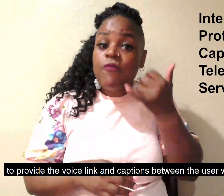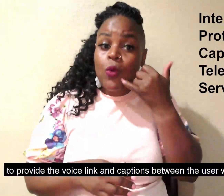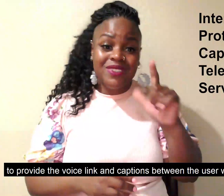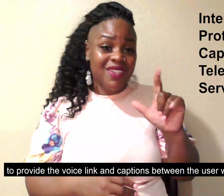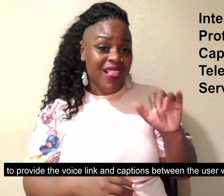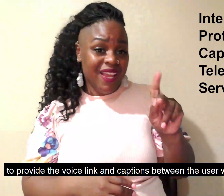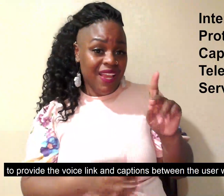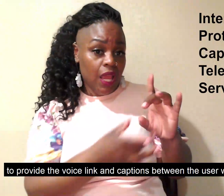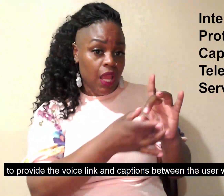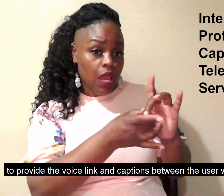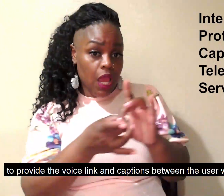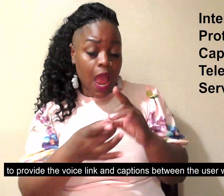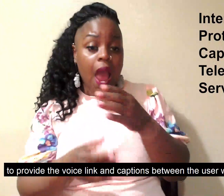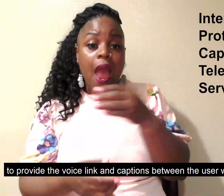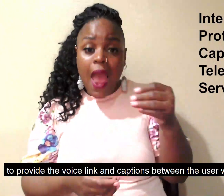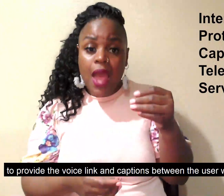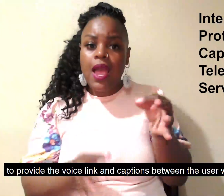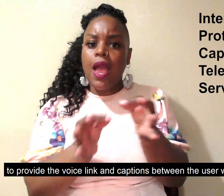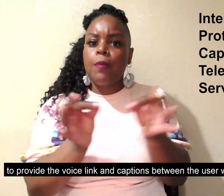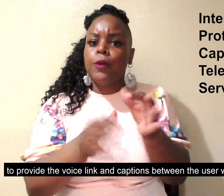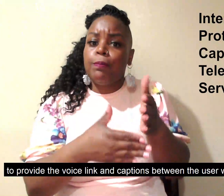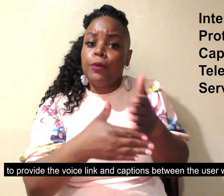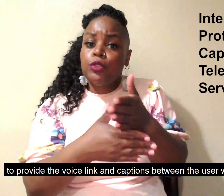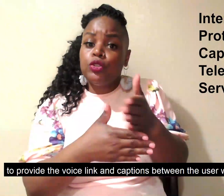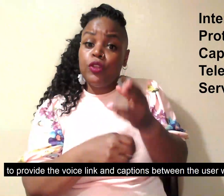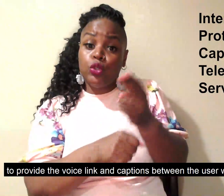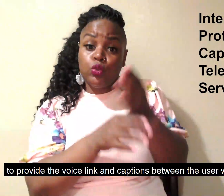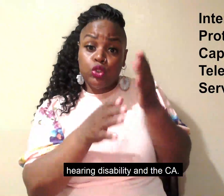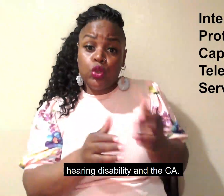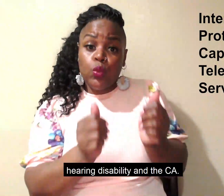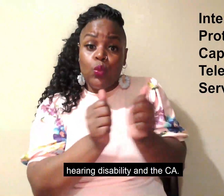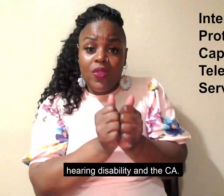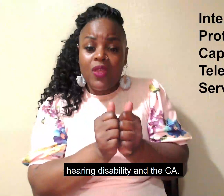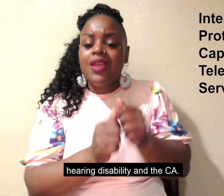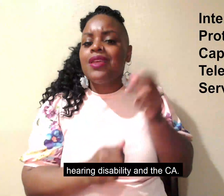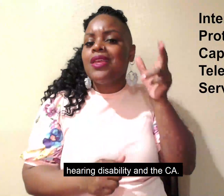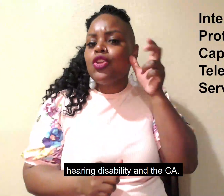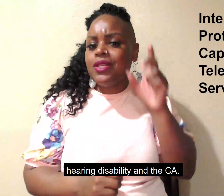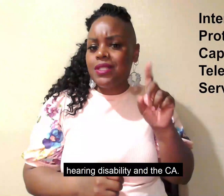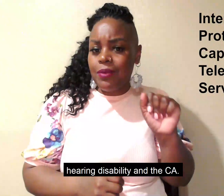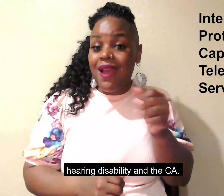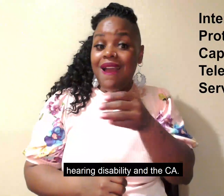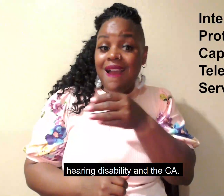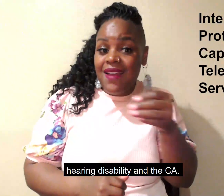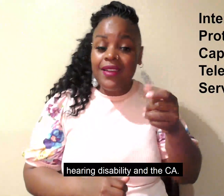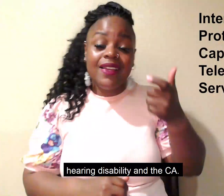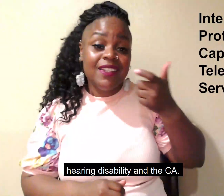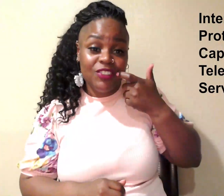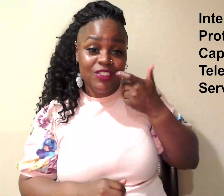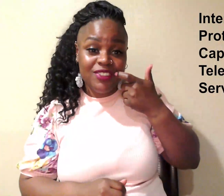the voice link and captions between the user with a hearing disability and the CA.